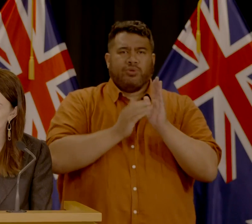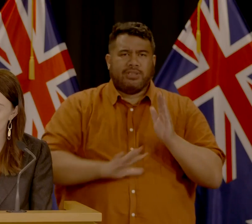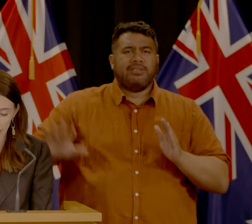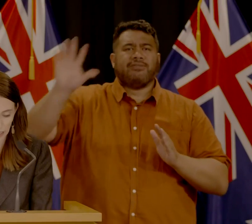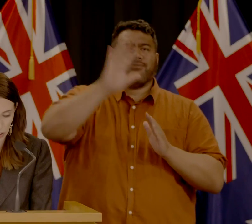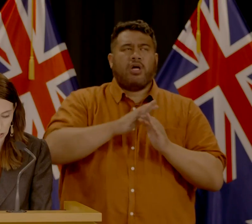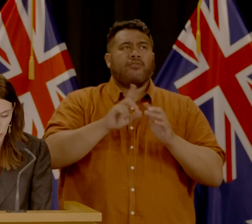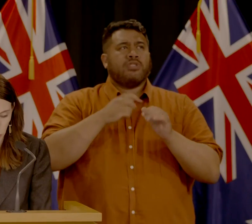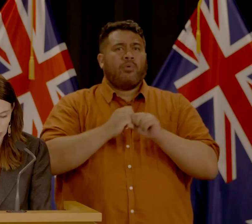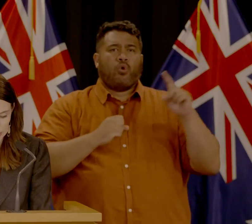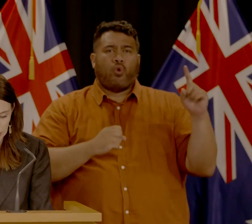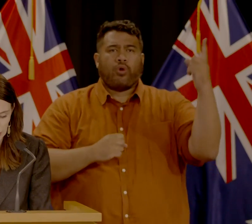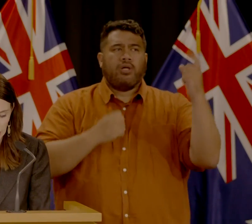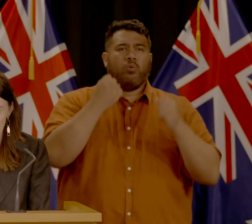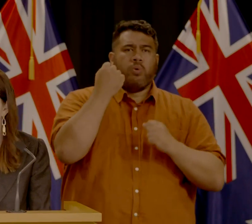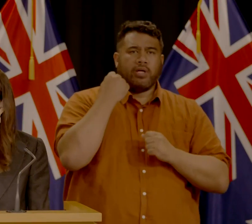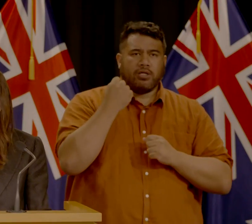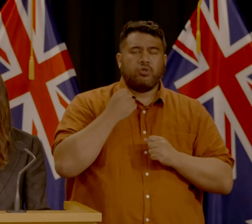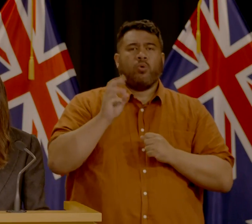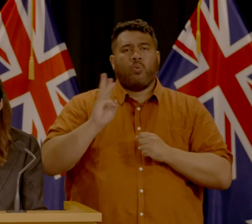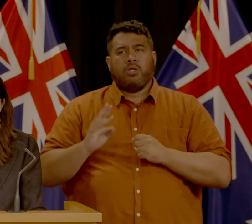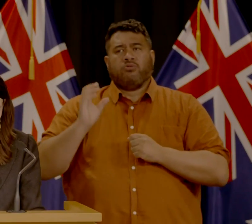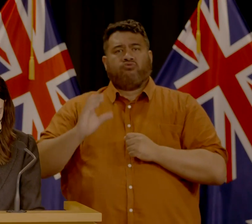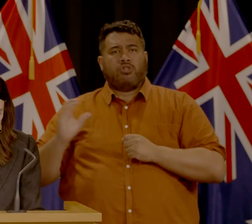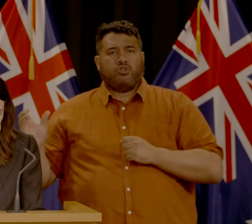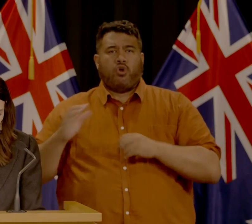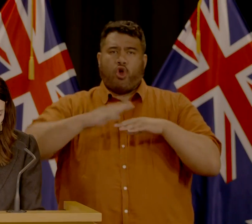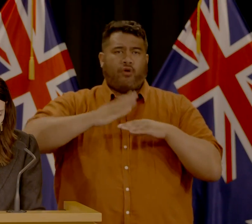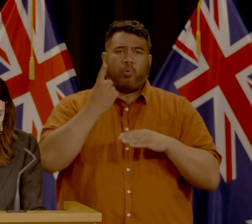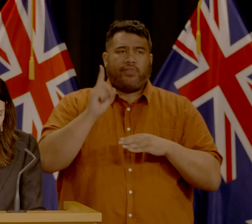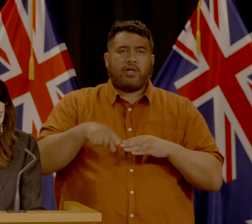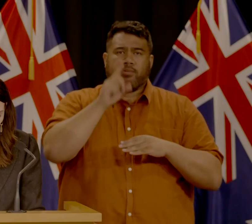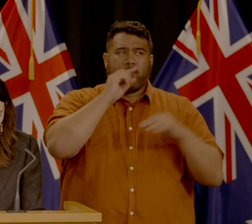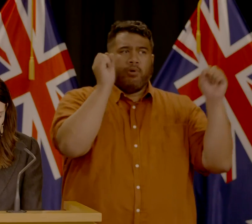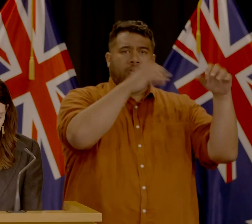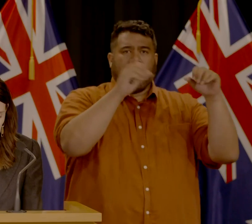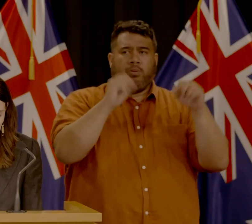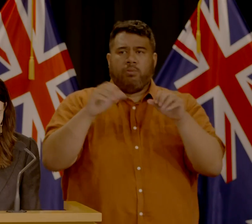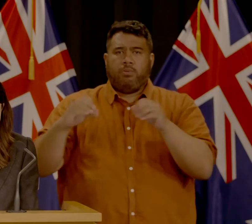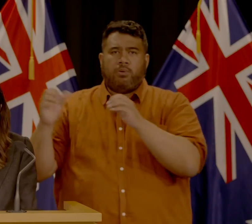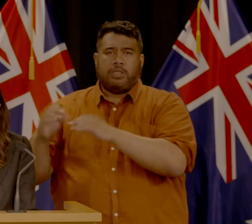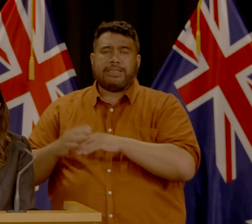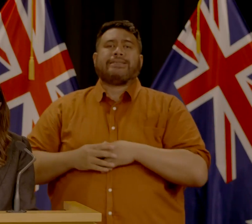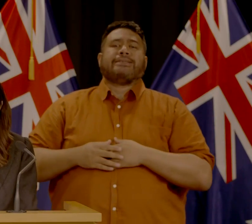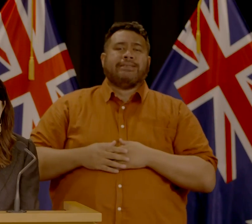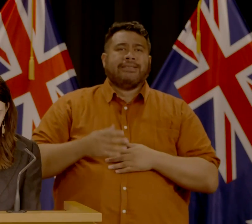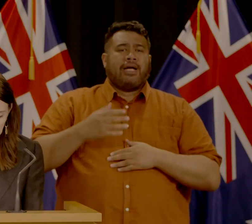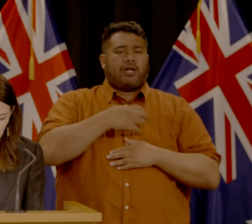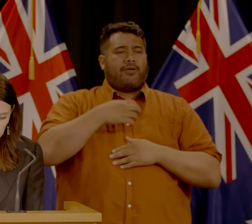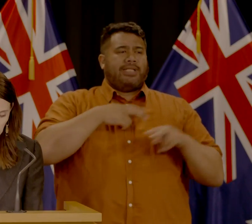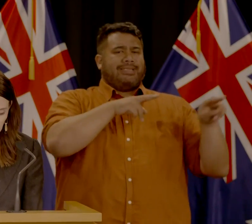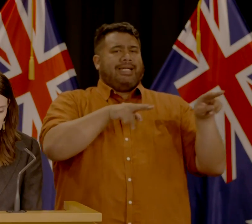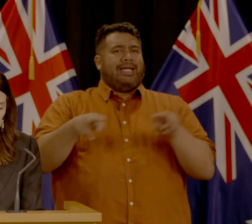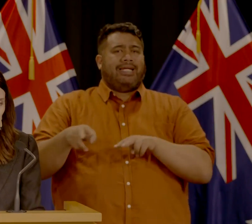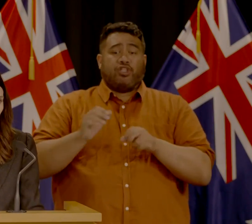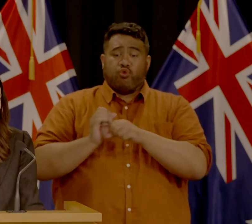Auckland, Waikato, Wellington, and Christchurch alone. Our job as a government is to limit the potential spread